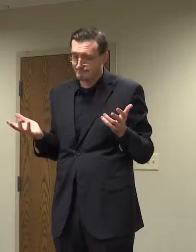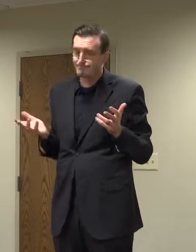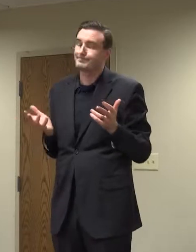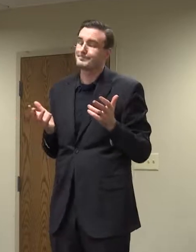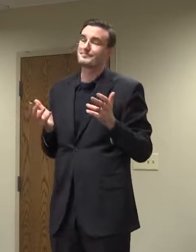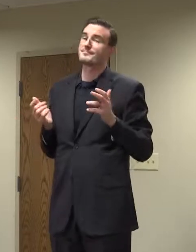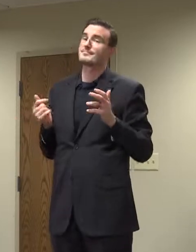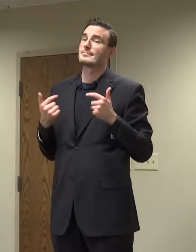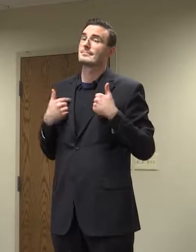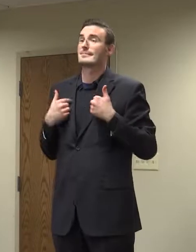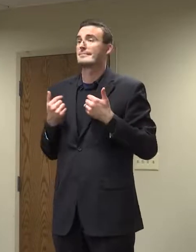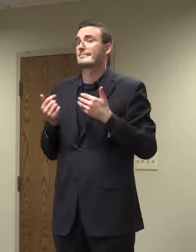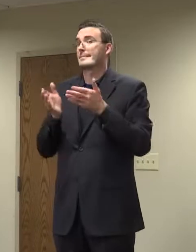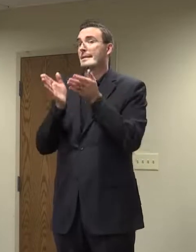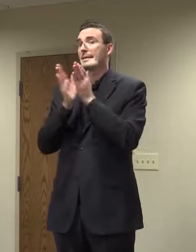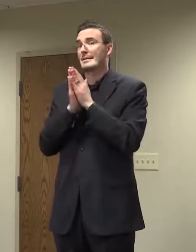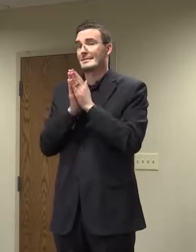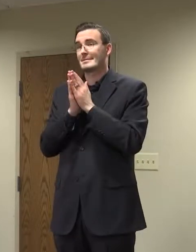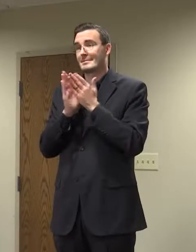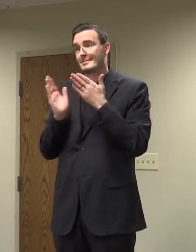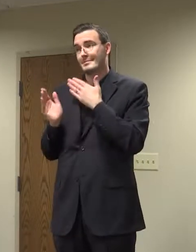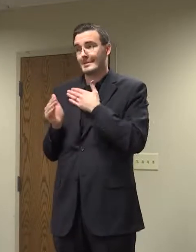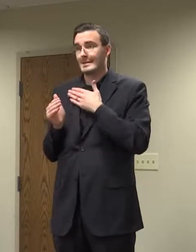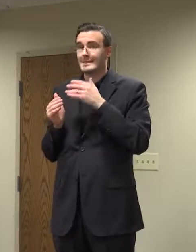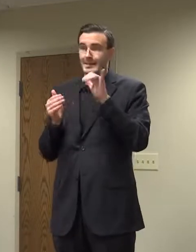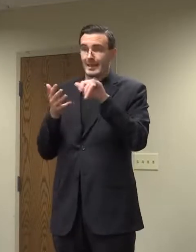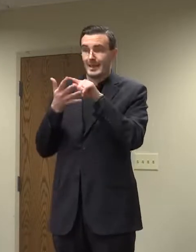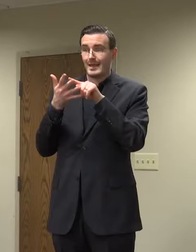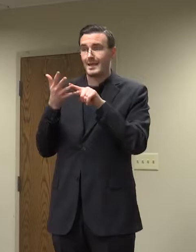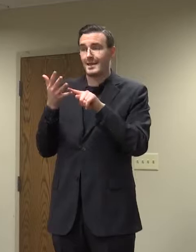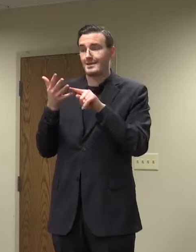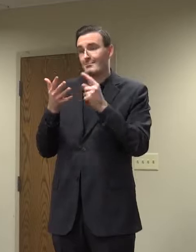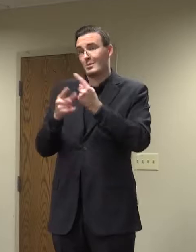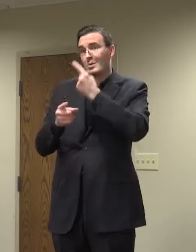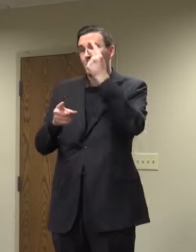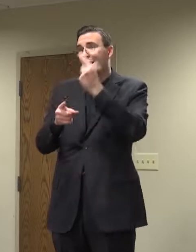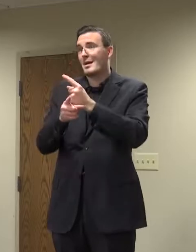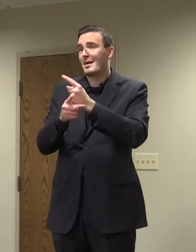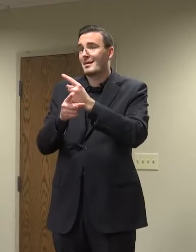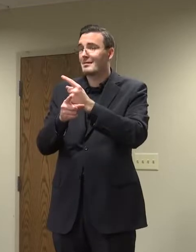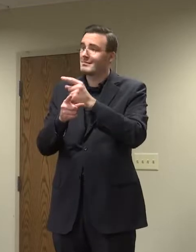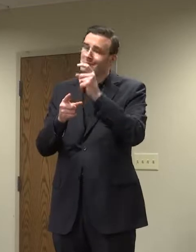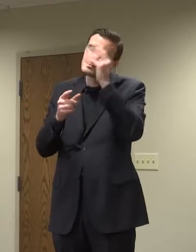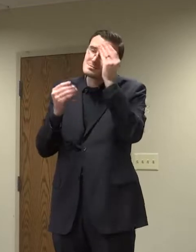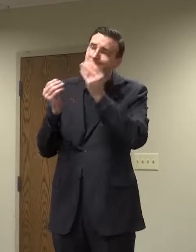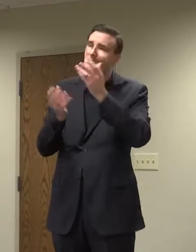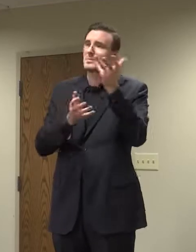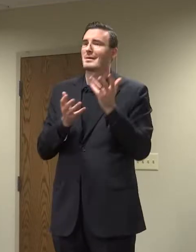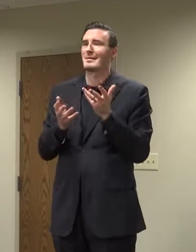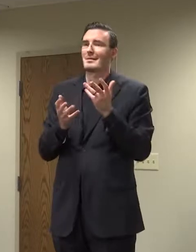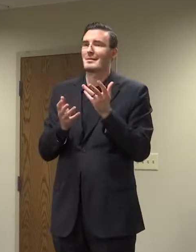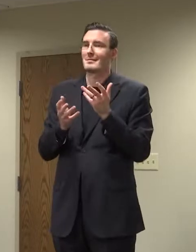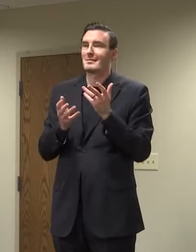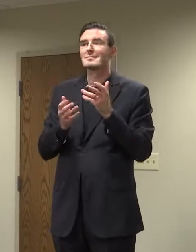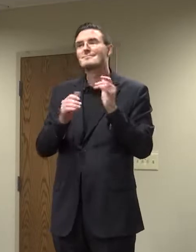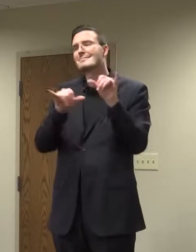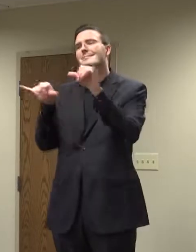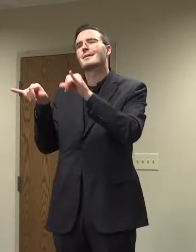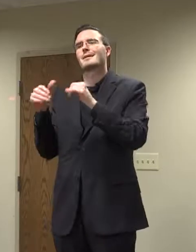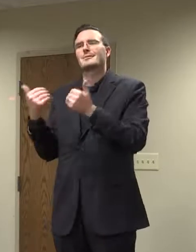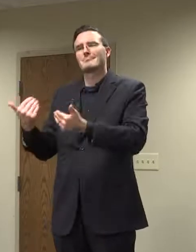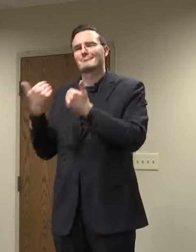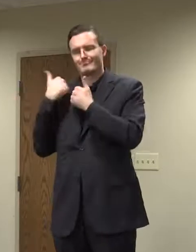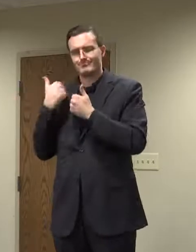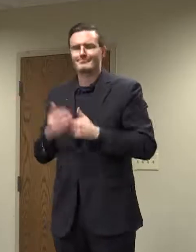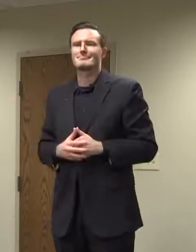do the right thing, because it's the right thing to do. And come back, we all have a part in this. You spoke